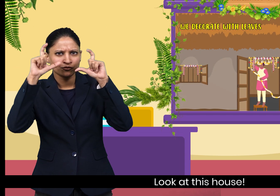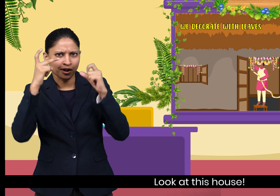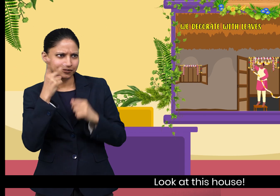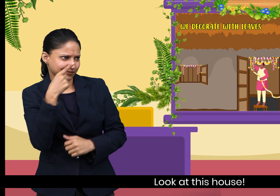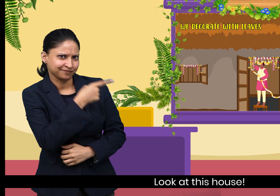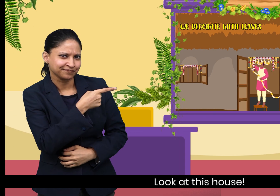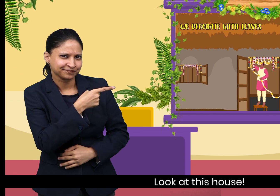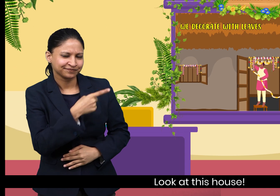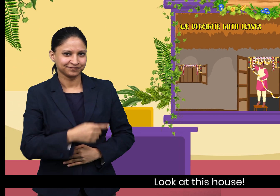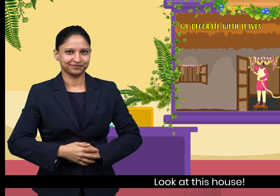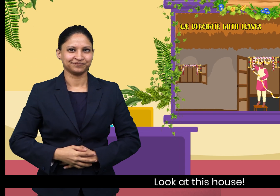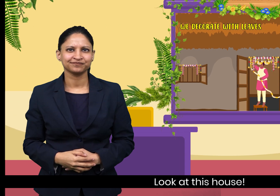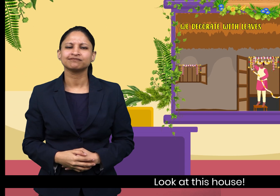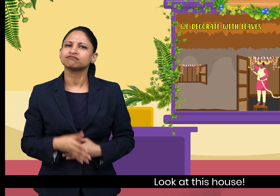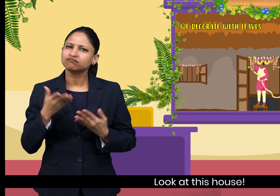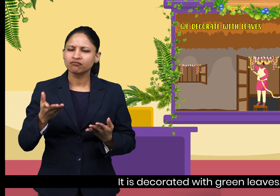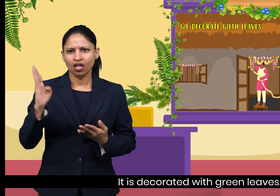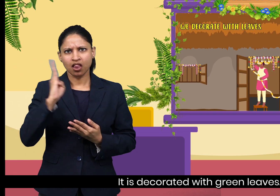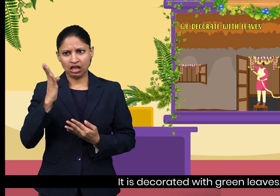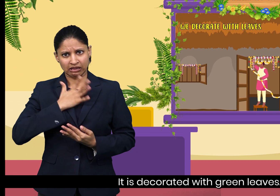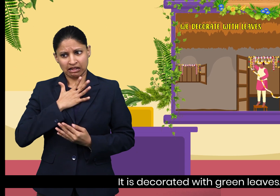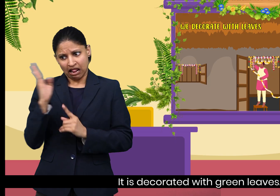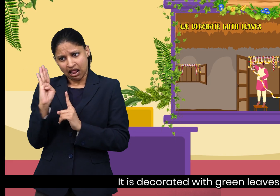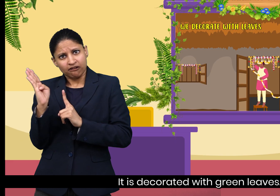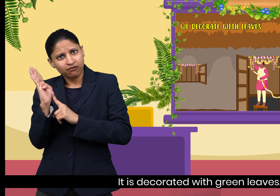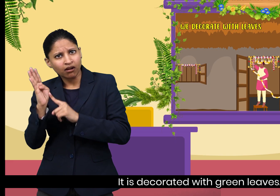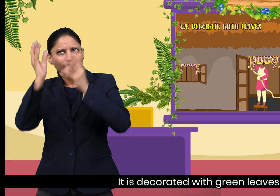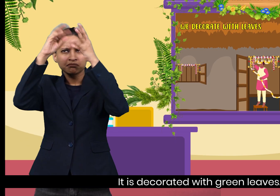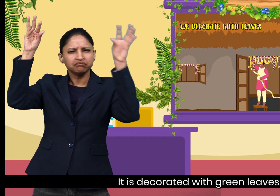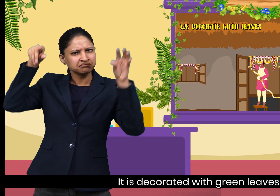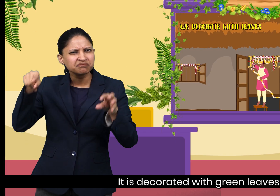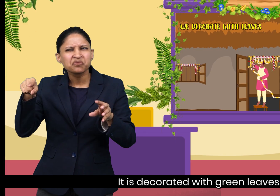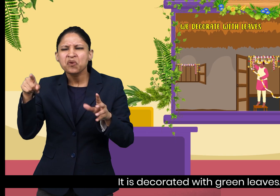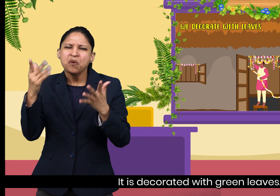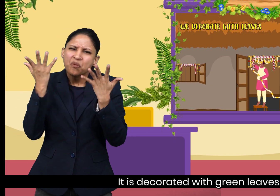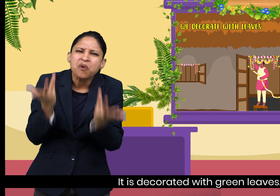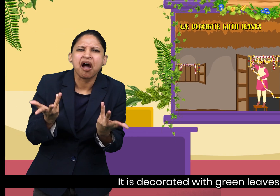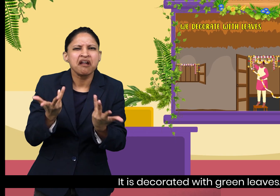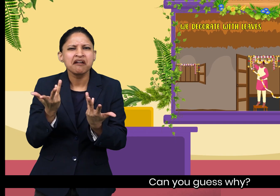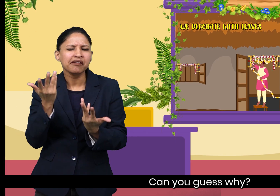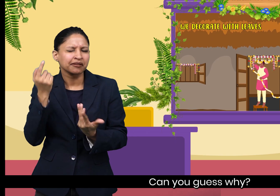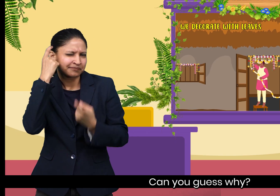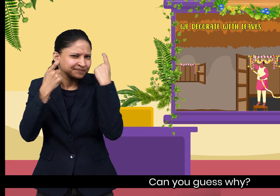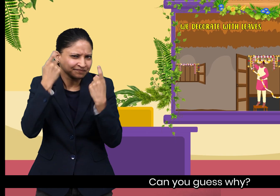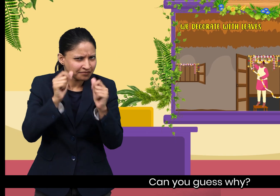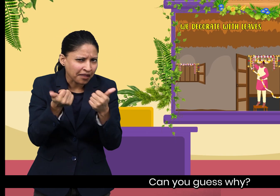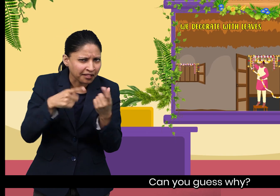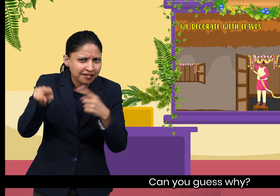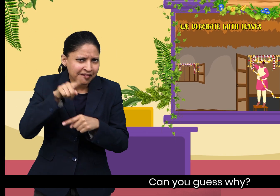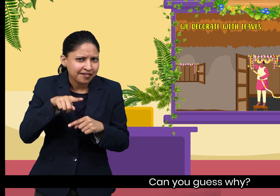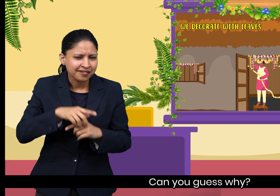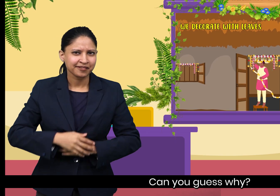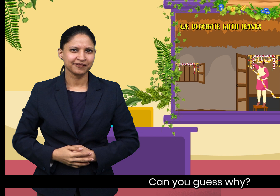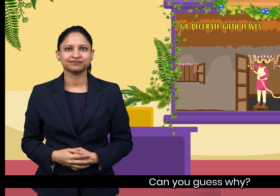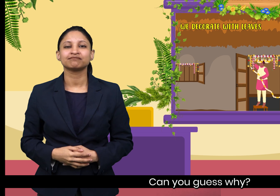Look at this house. It is decorated with green leaves. Can you guess why?